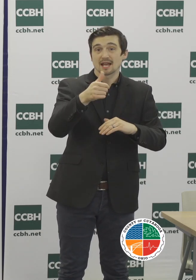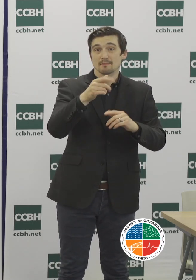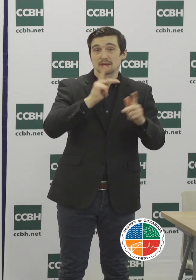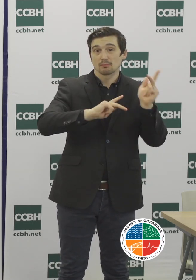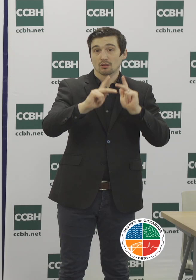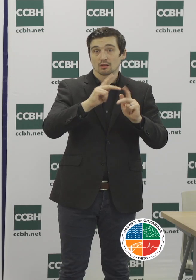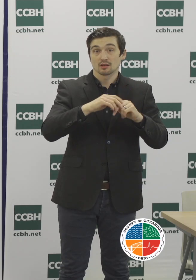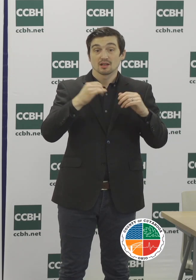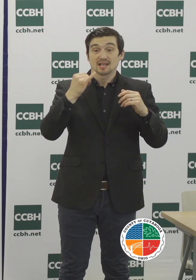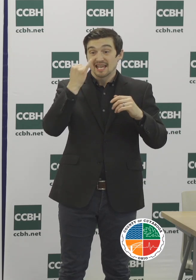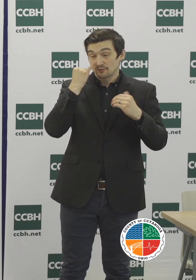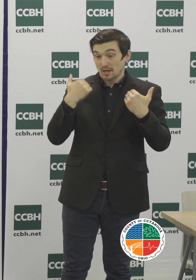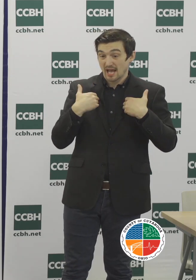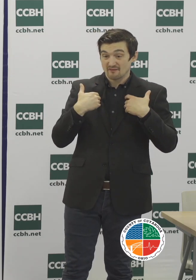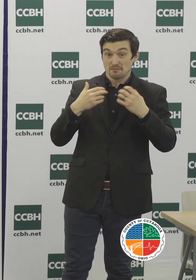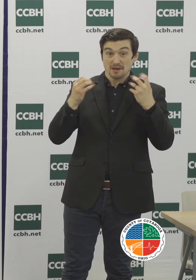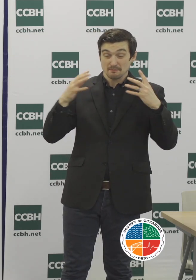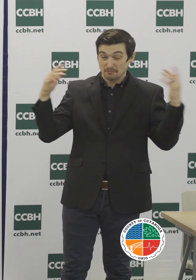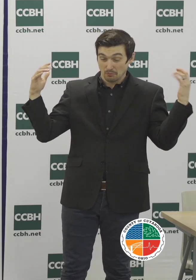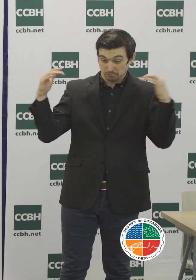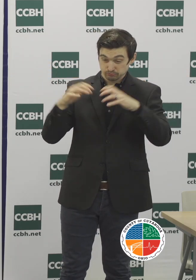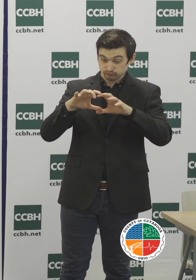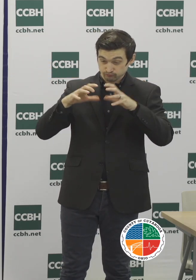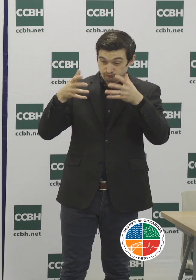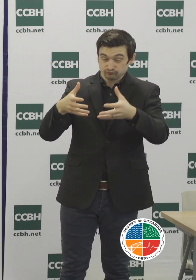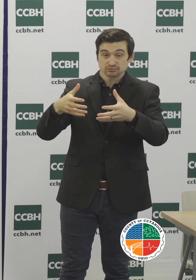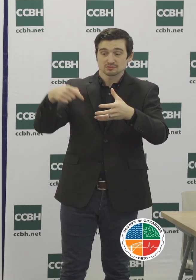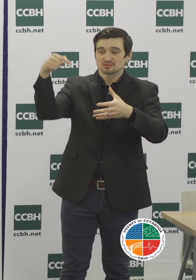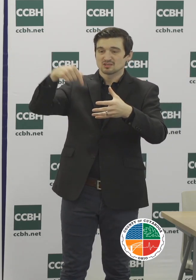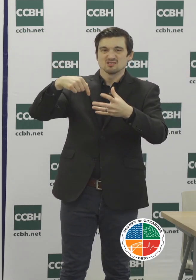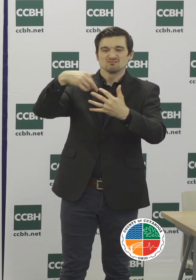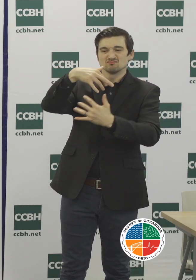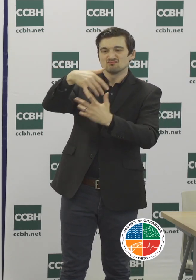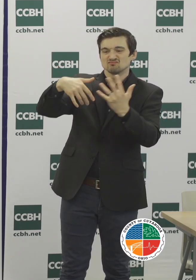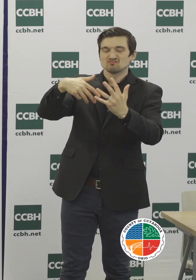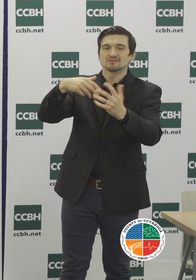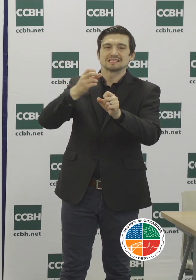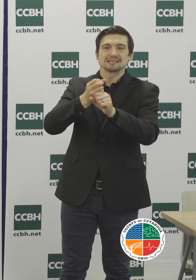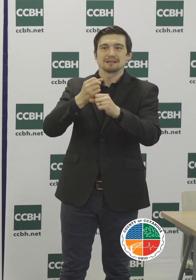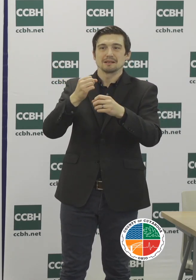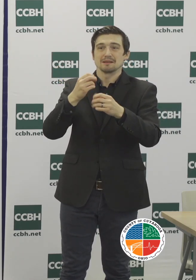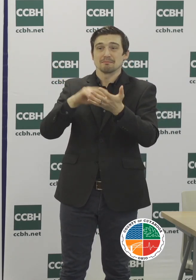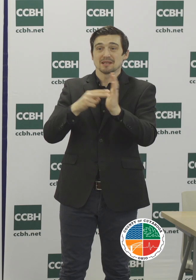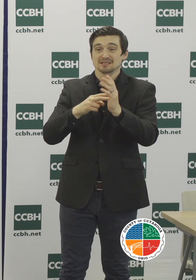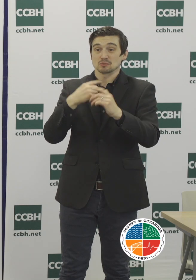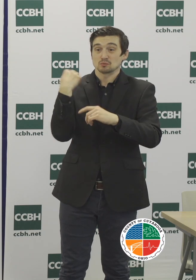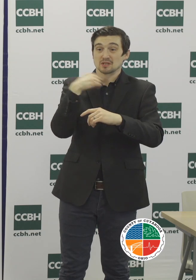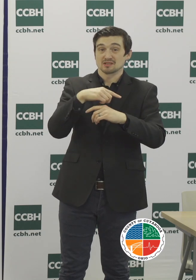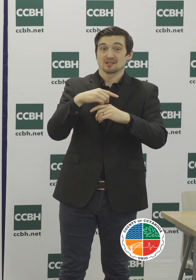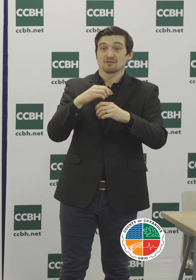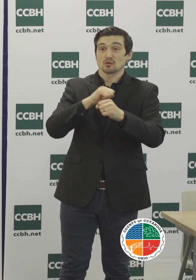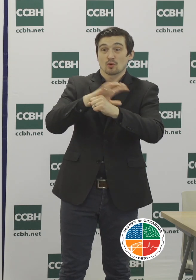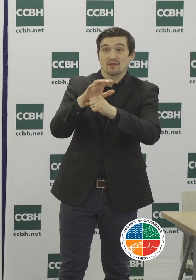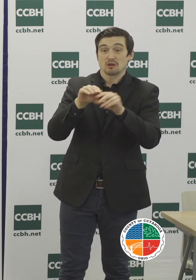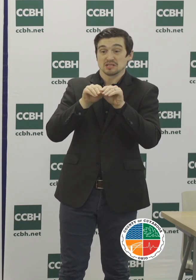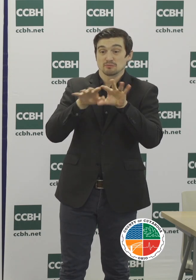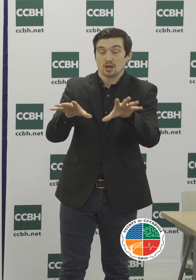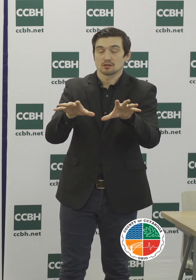spread of COVID and many other illnesses among people of any age, so please keep your gatherings to 10 or